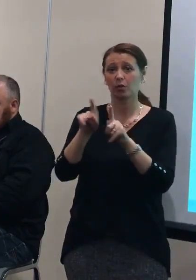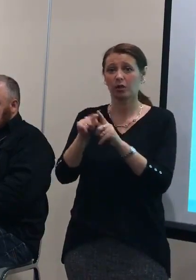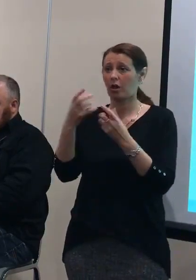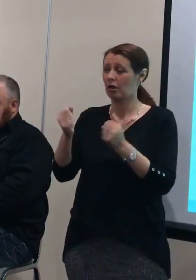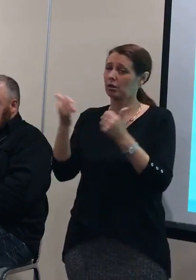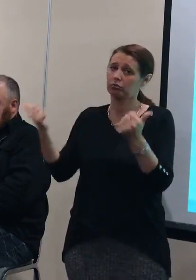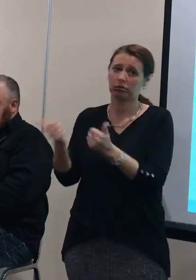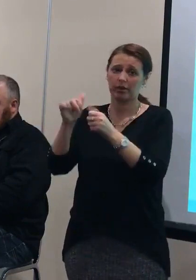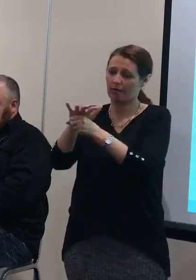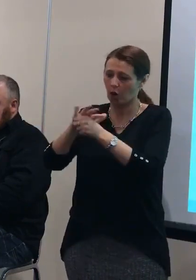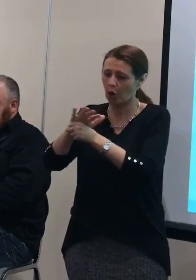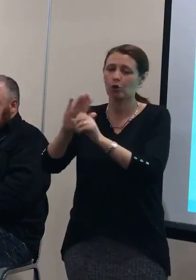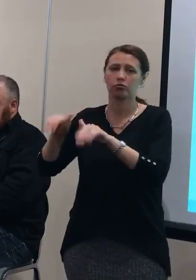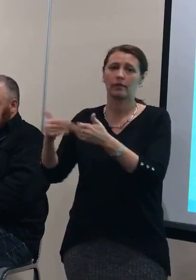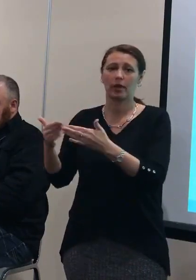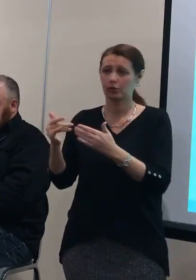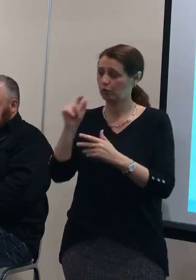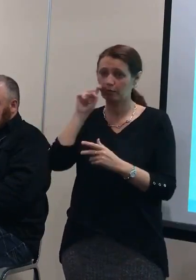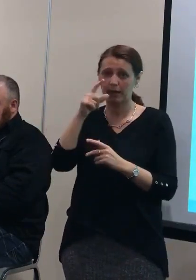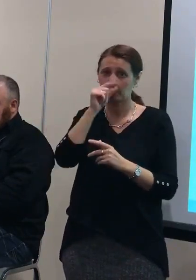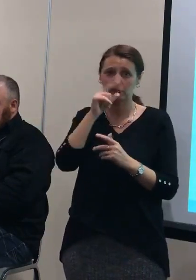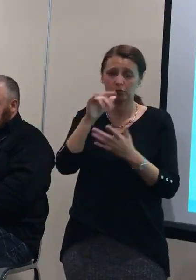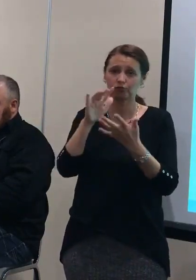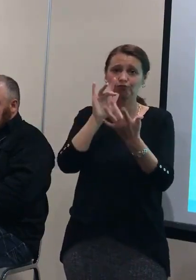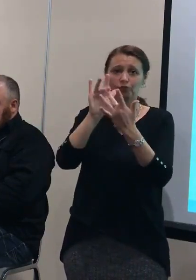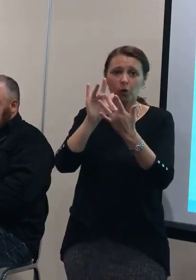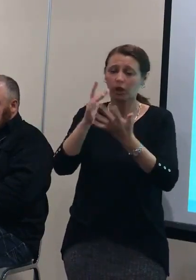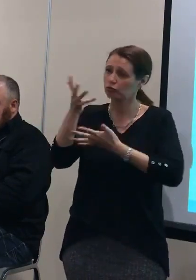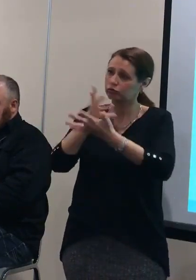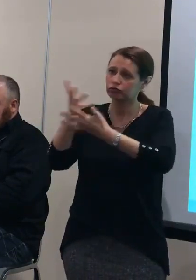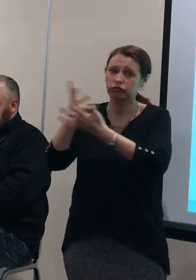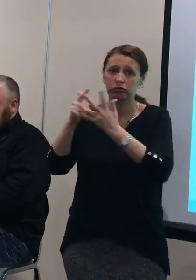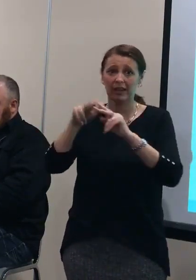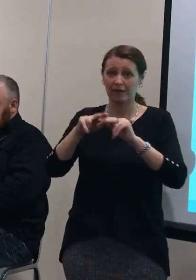providers. They'll only be too glad to hear from you if you're often